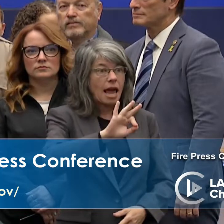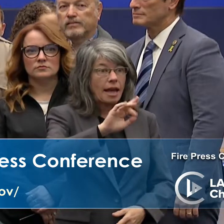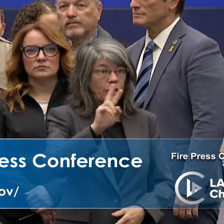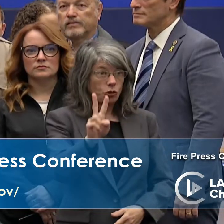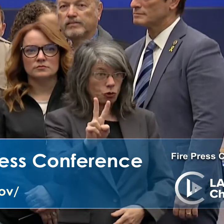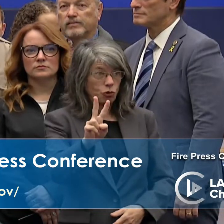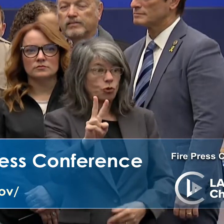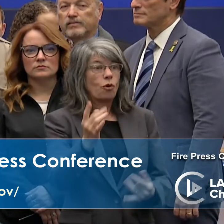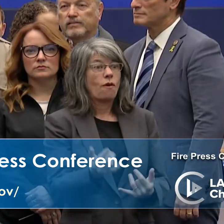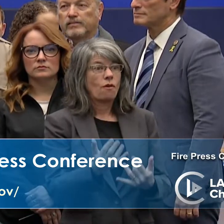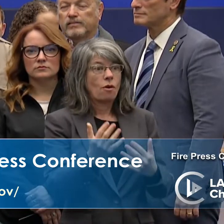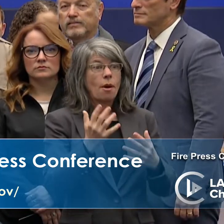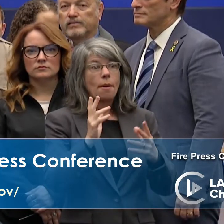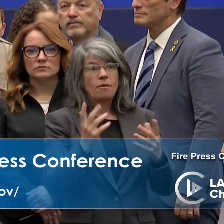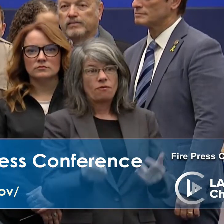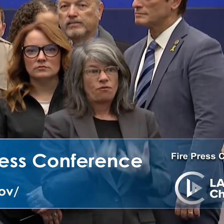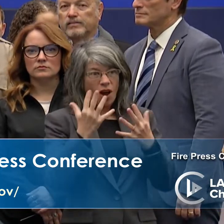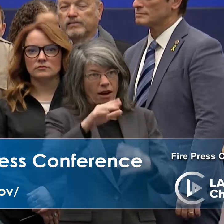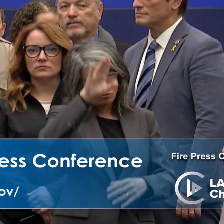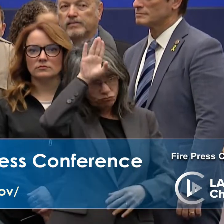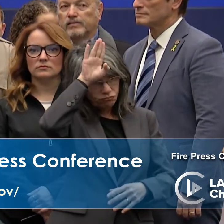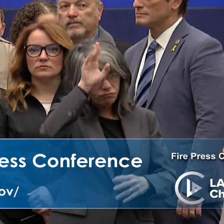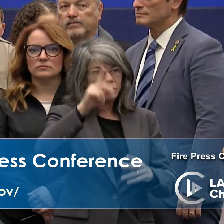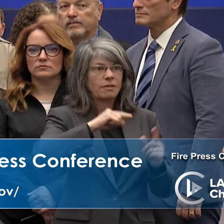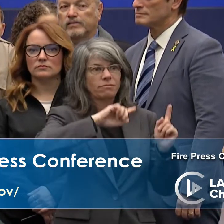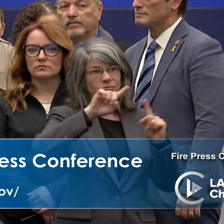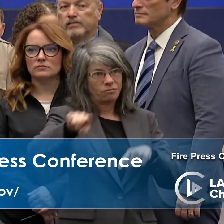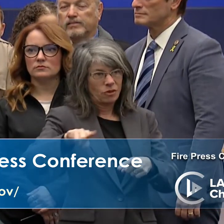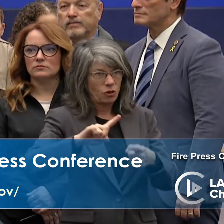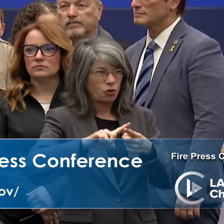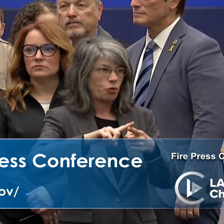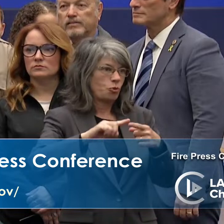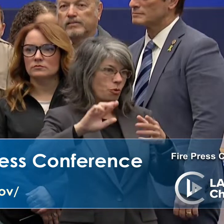3,392 firefighting personnel assigned to the incident.